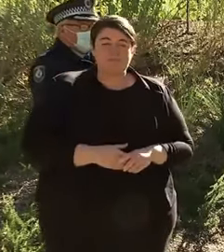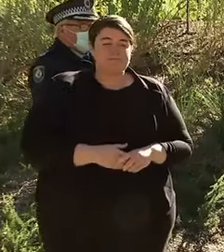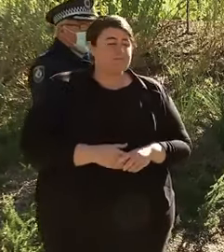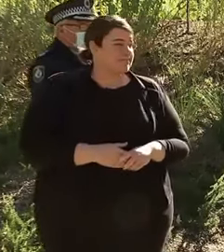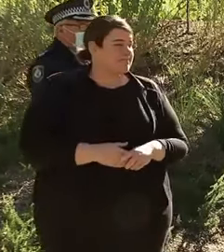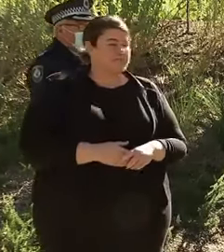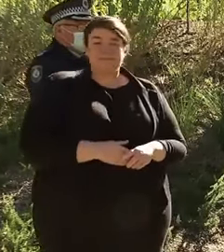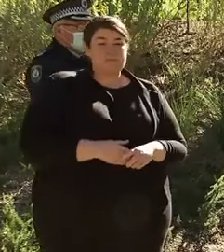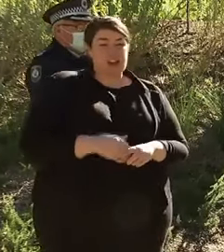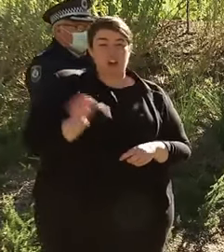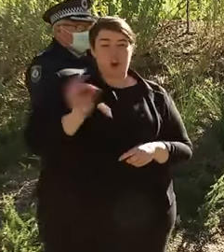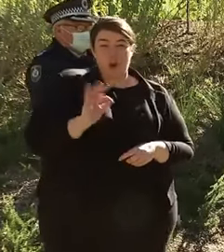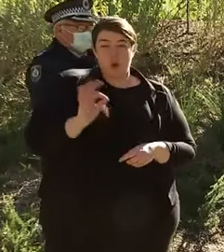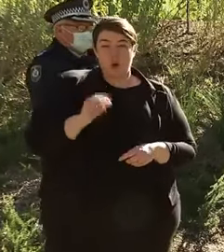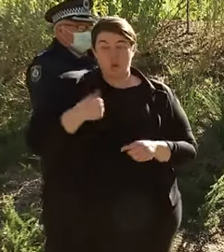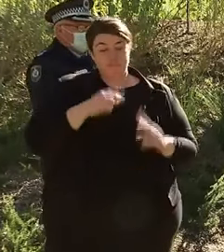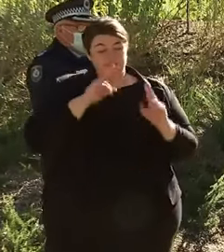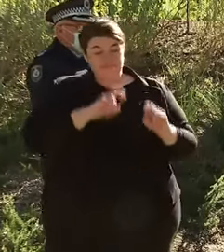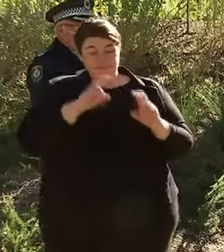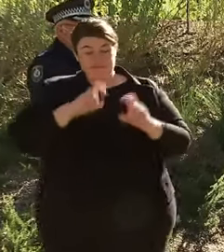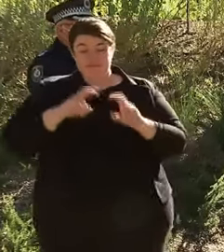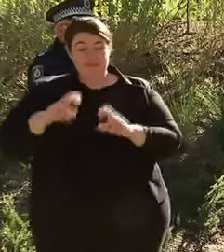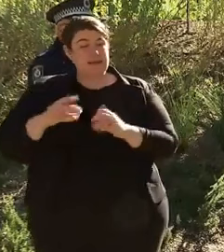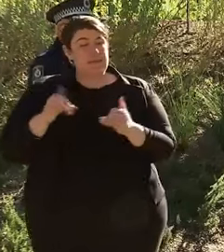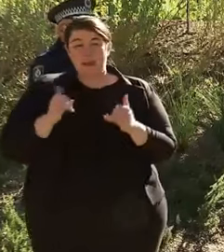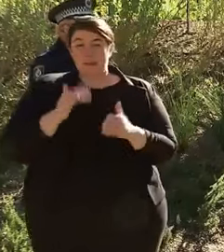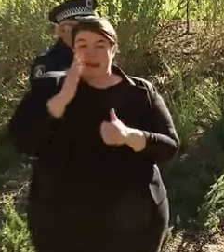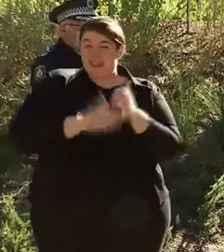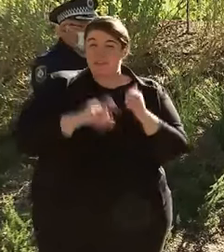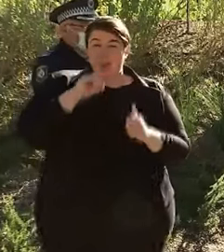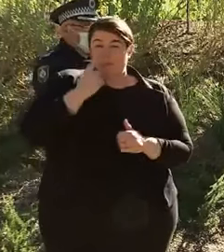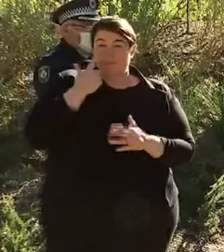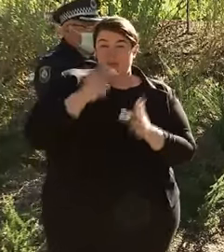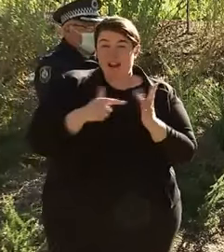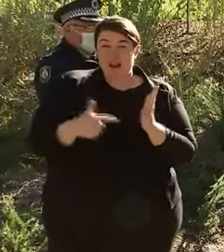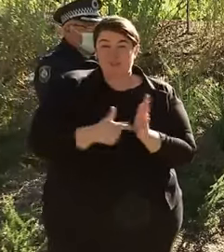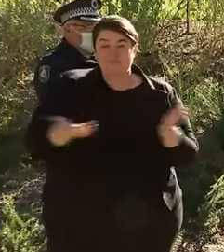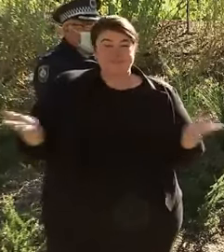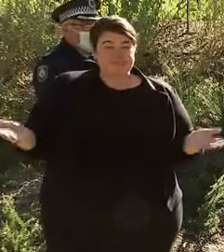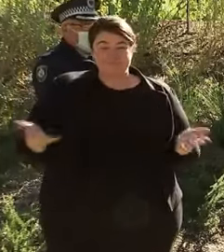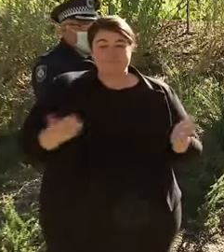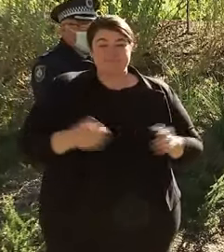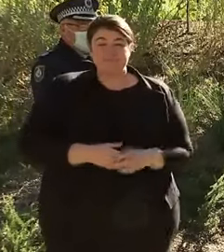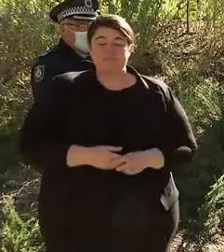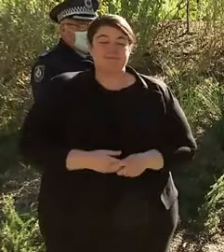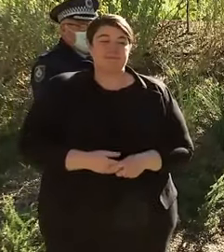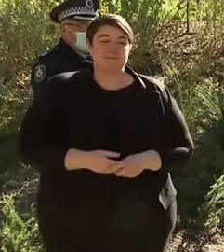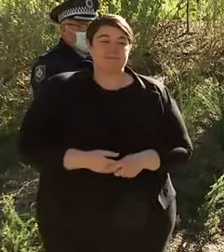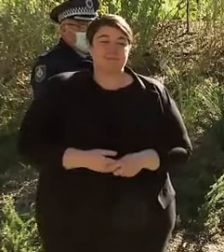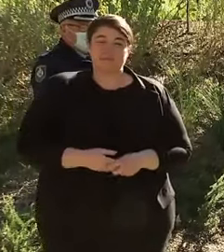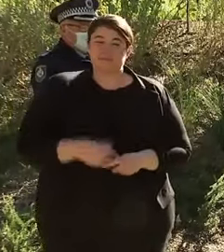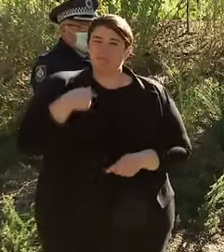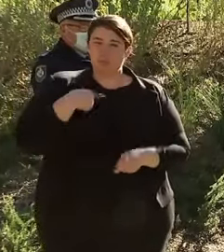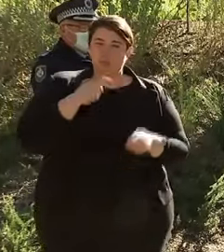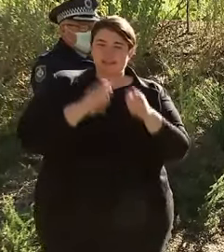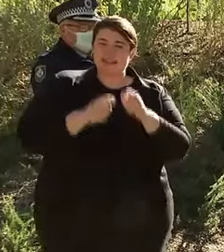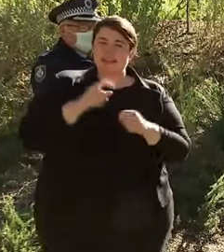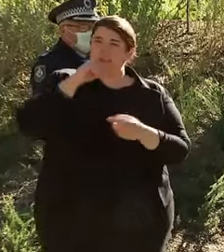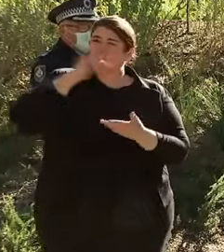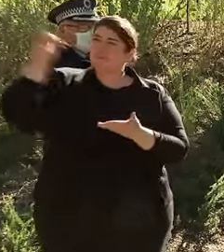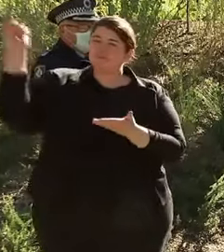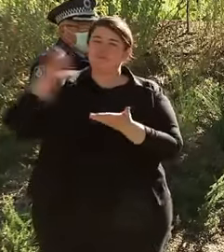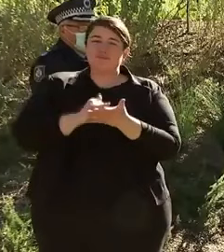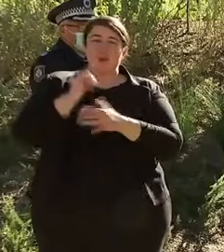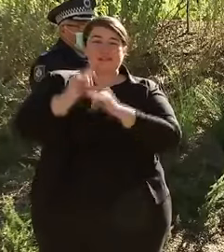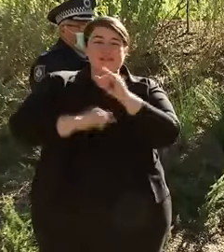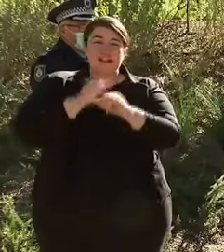and I've got to say we may never do so. I think I've explained before that we test international flight crew when they